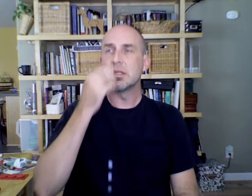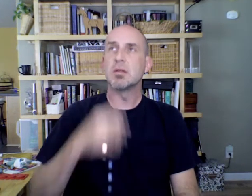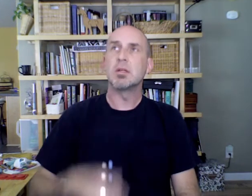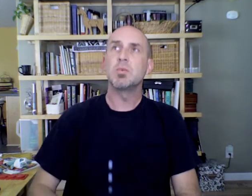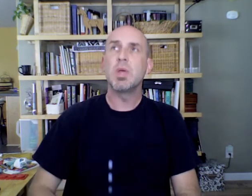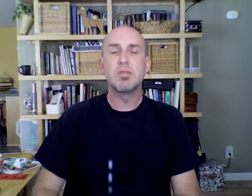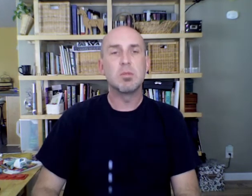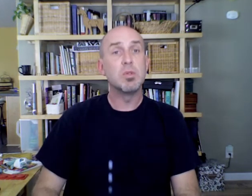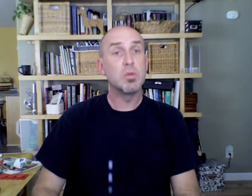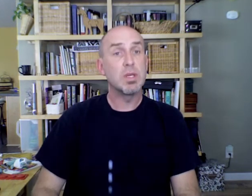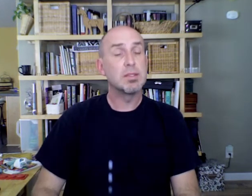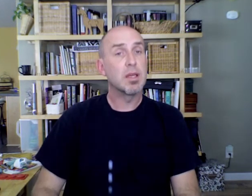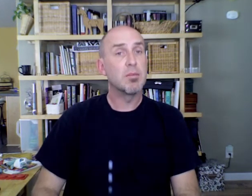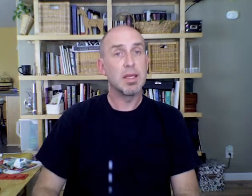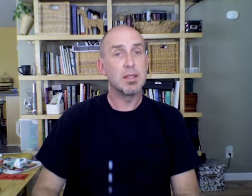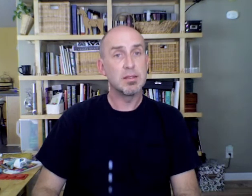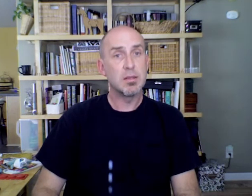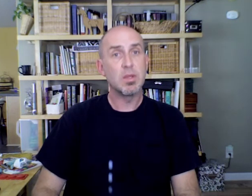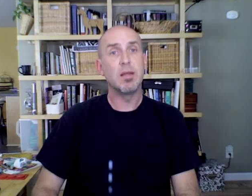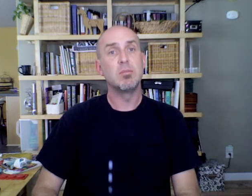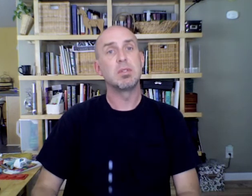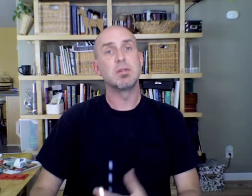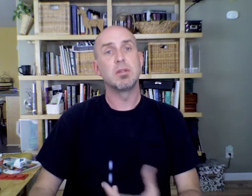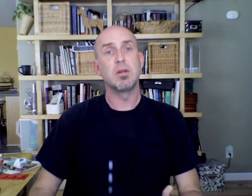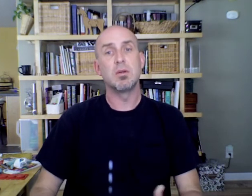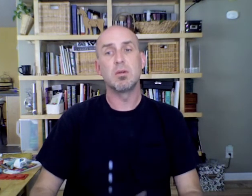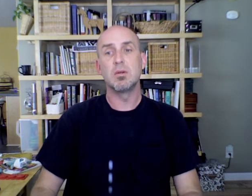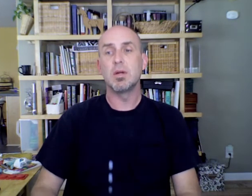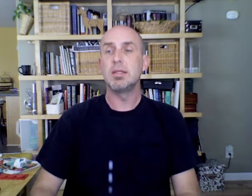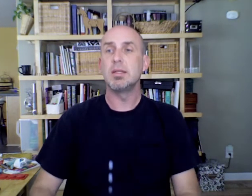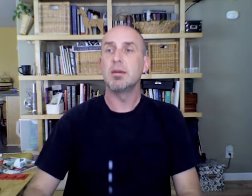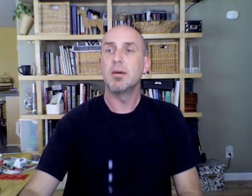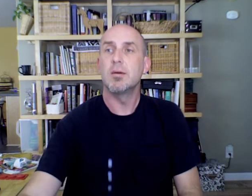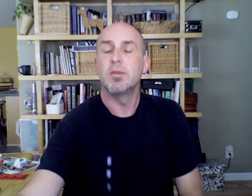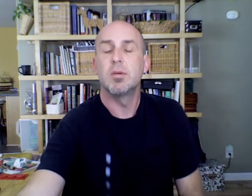As we have some new kids coming in, sometimes their idea of